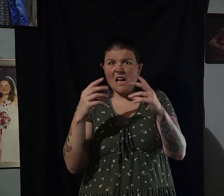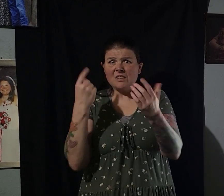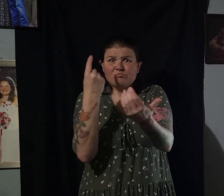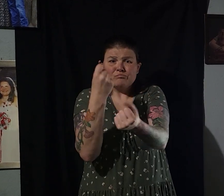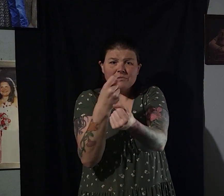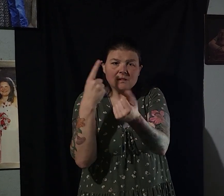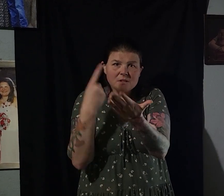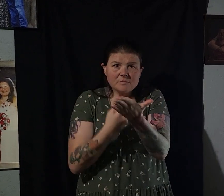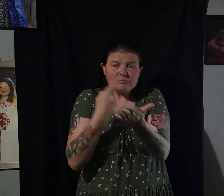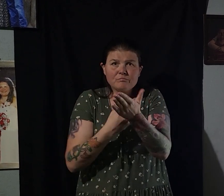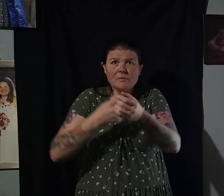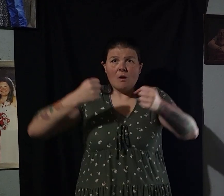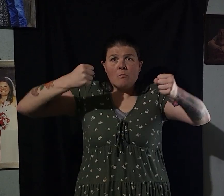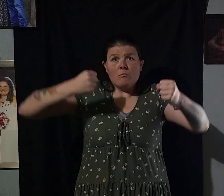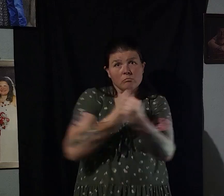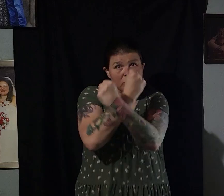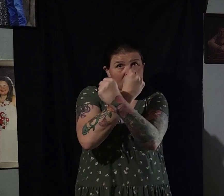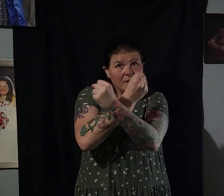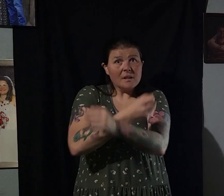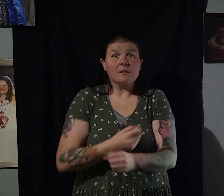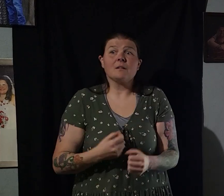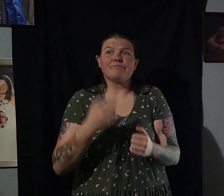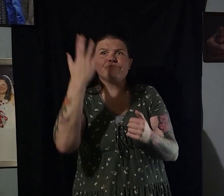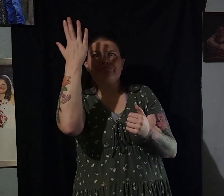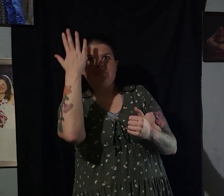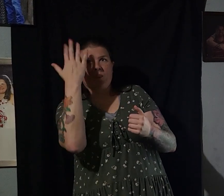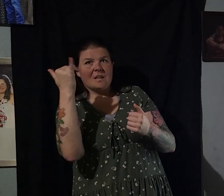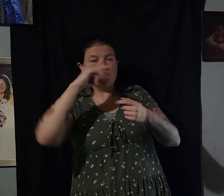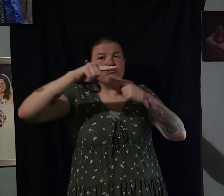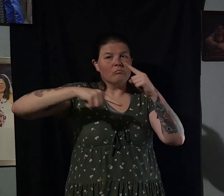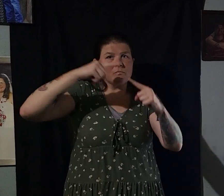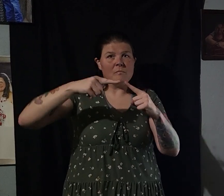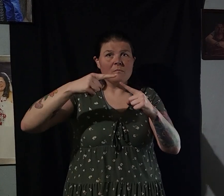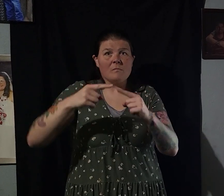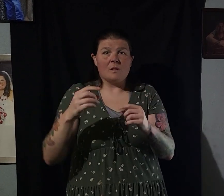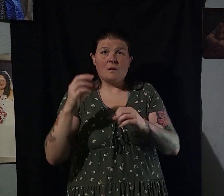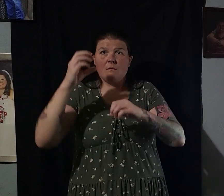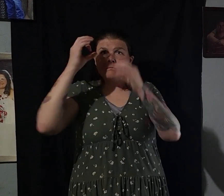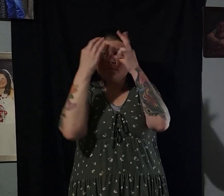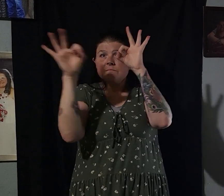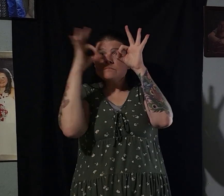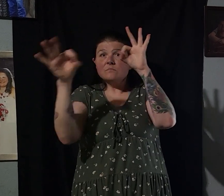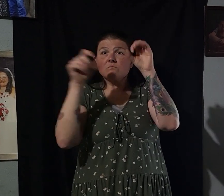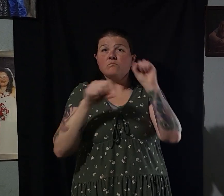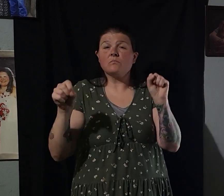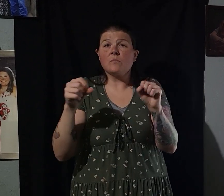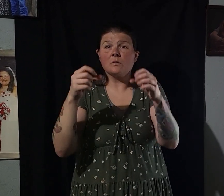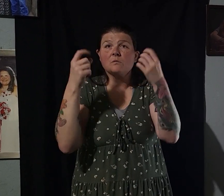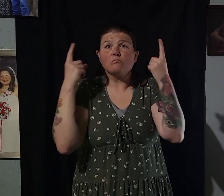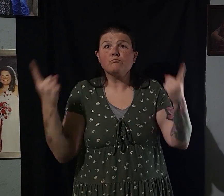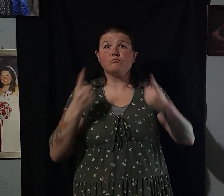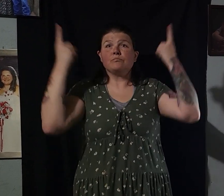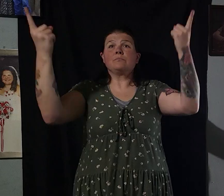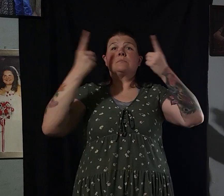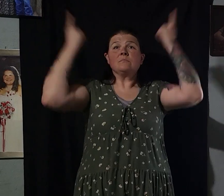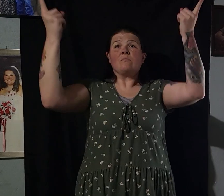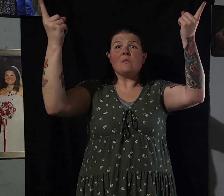fight. And that's when chameleons do what they're most famous for. They